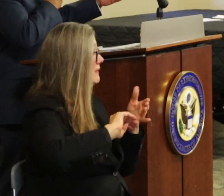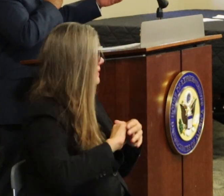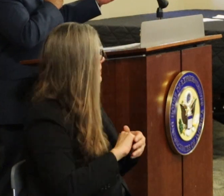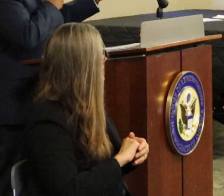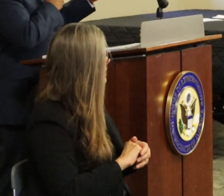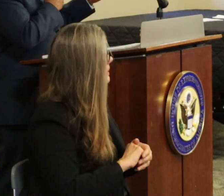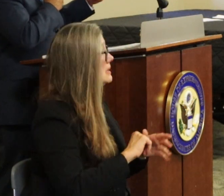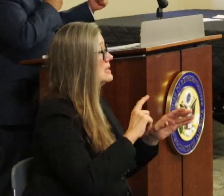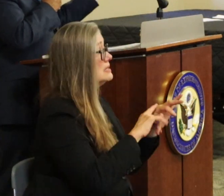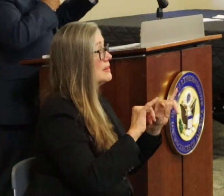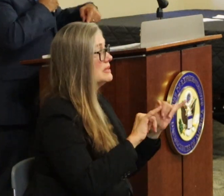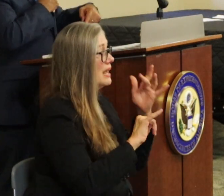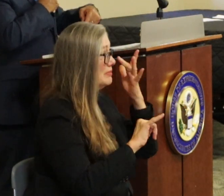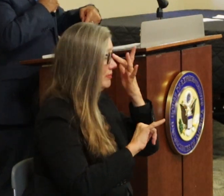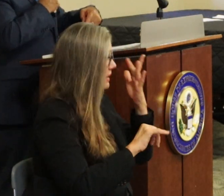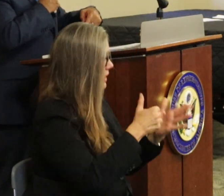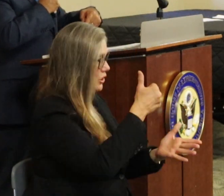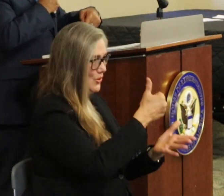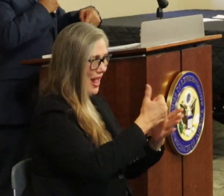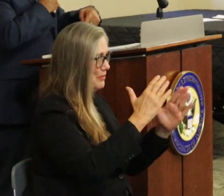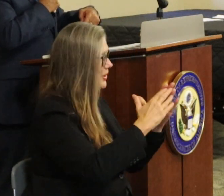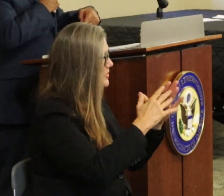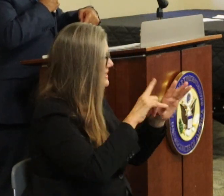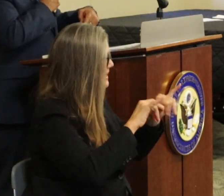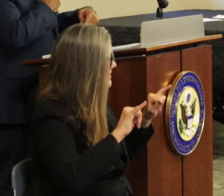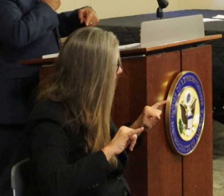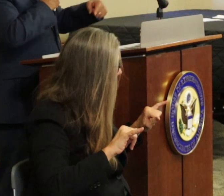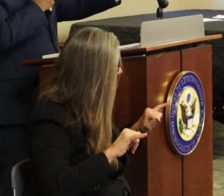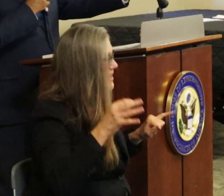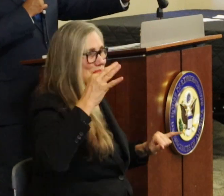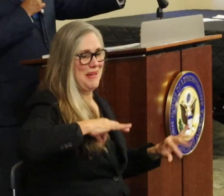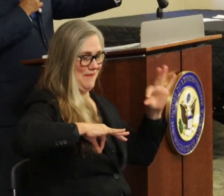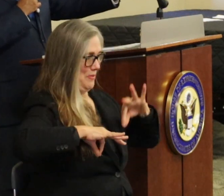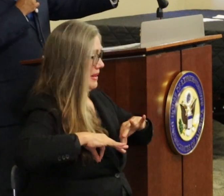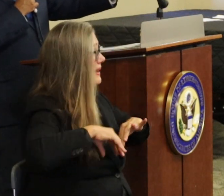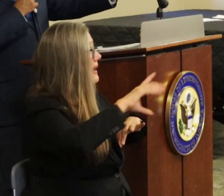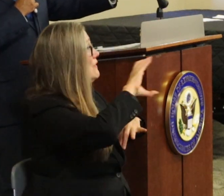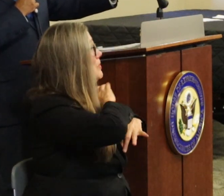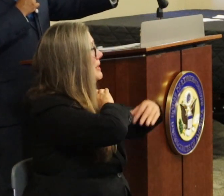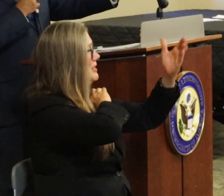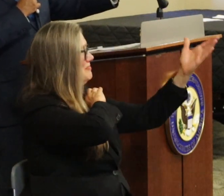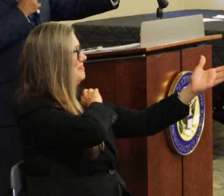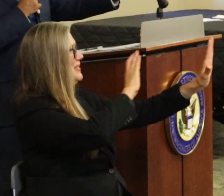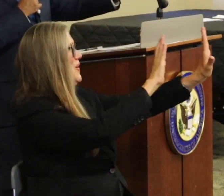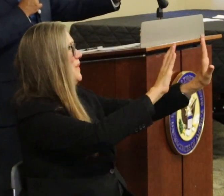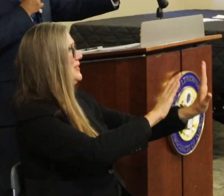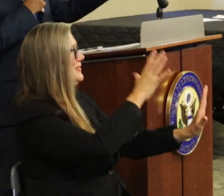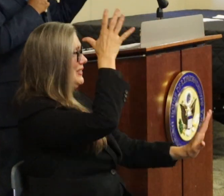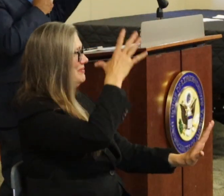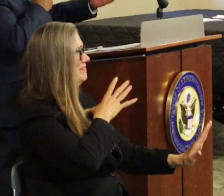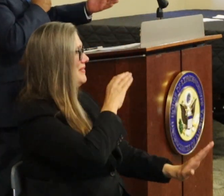forgiven, but at the same time, you're helping our community. If you're a police officer, like our wonderful officer in the